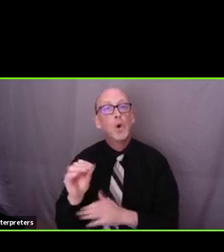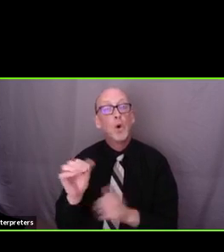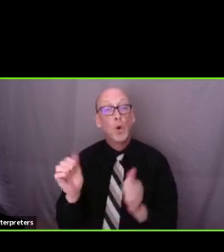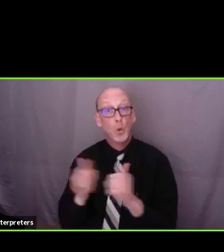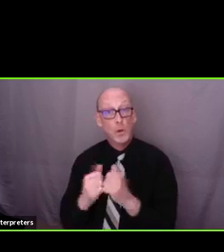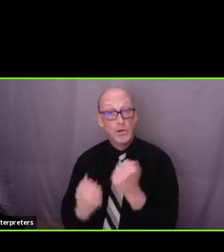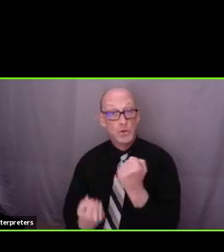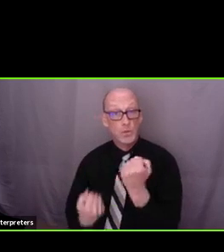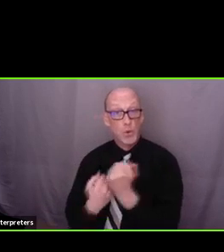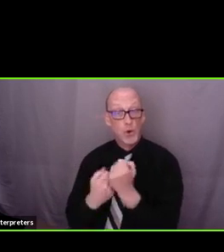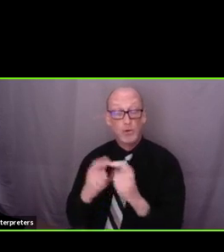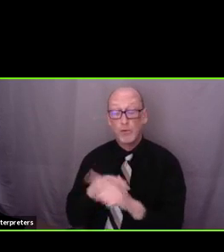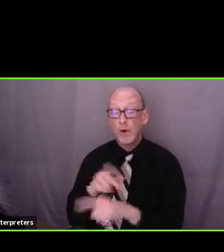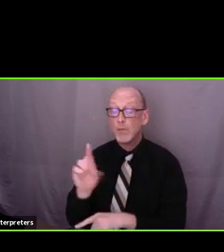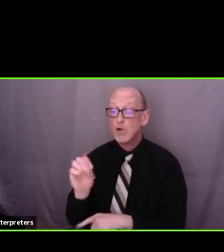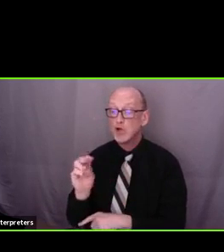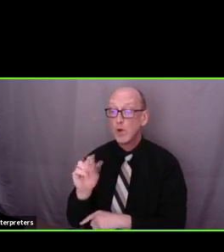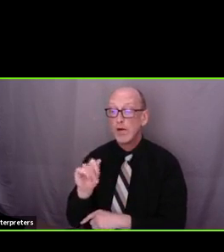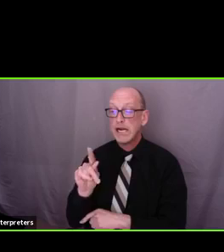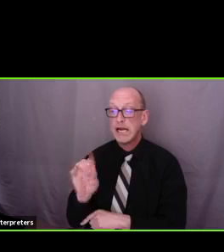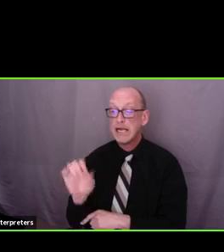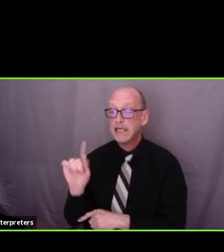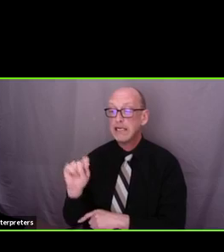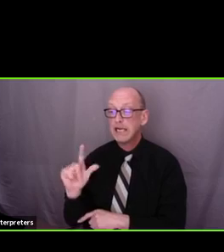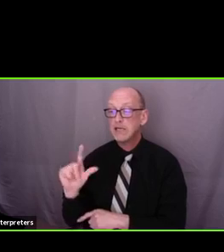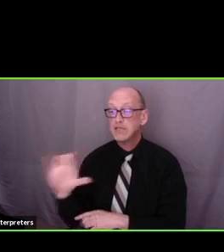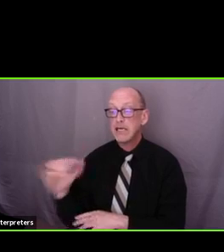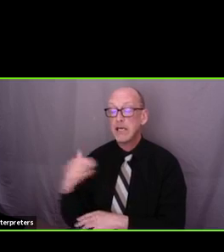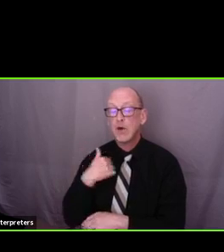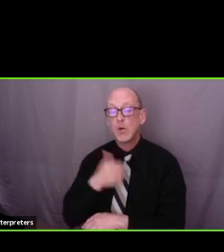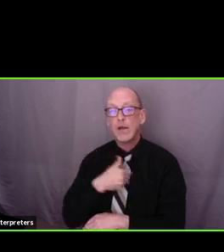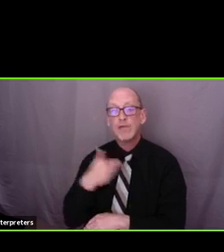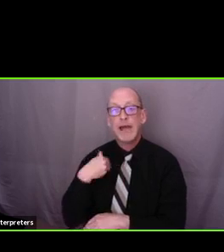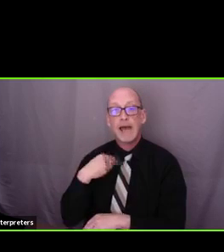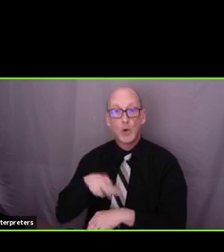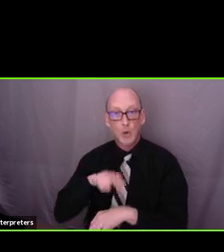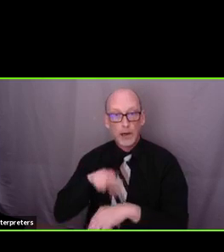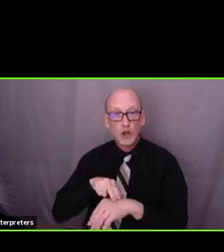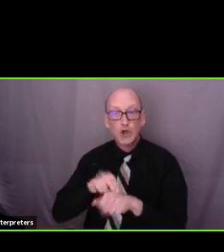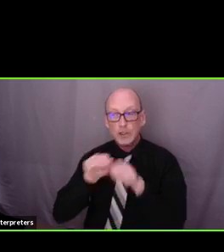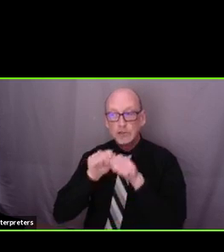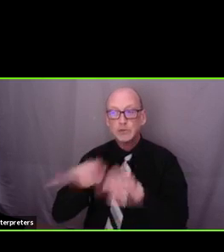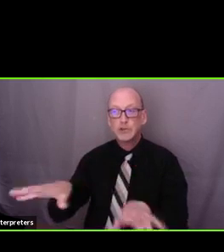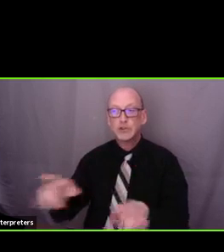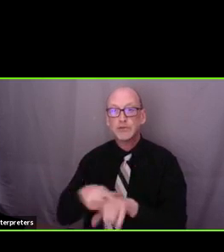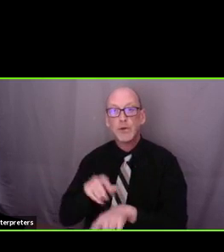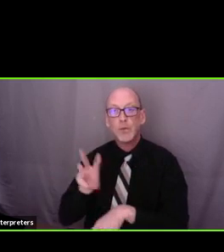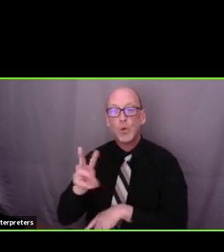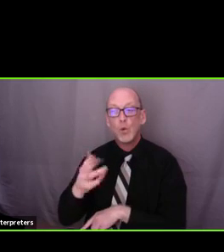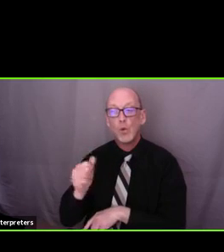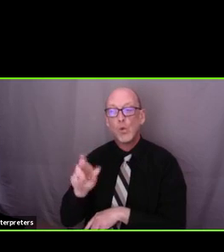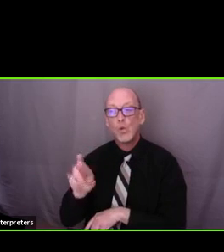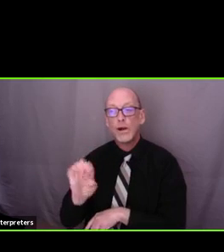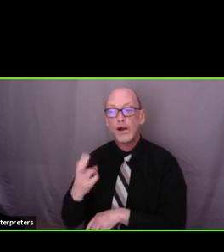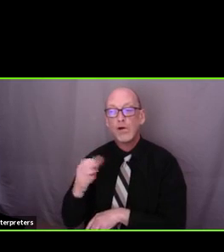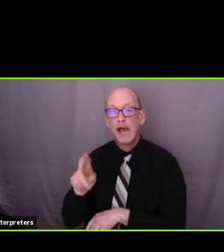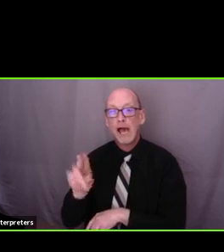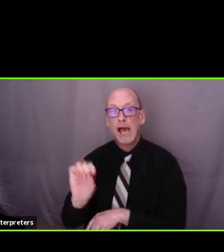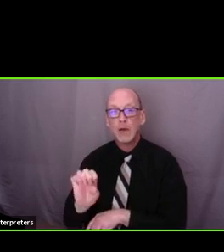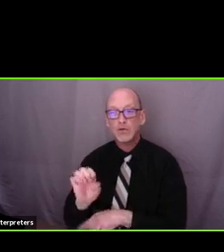support of Donate TLC, we've had regular distributions coming from the warehouse, usually about once or twice a week. We've